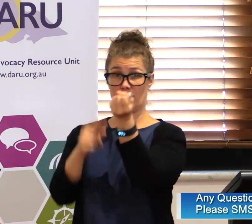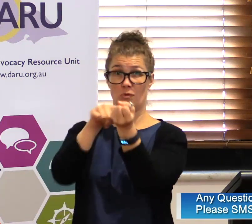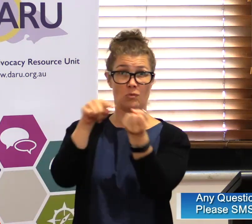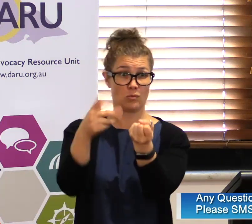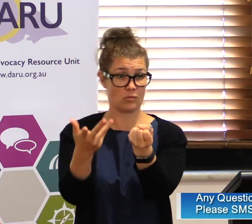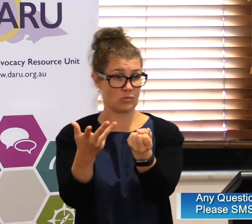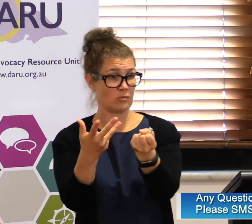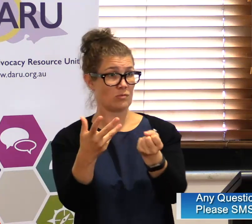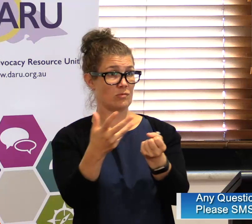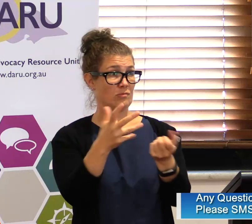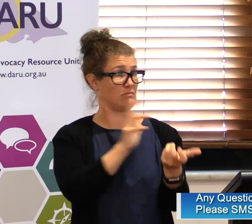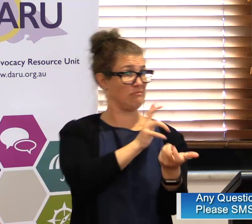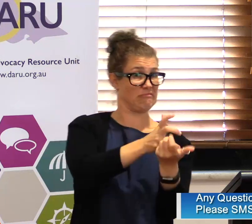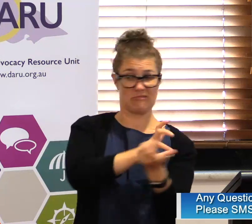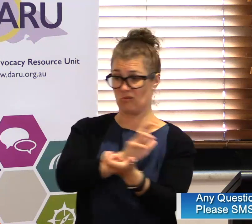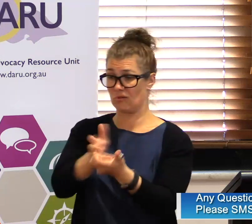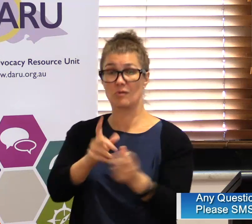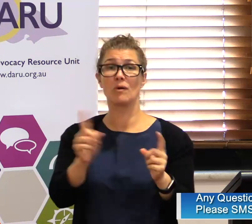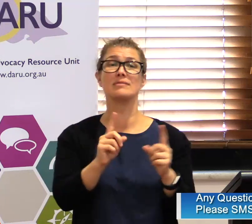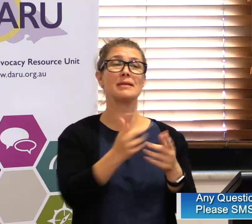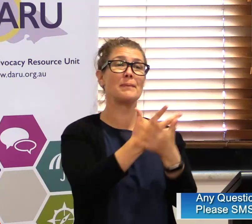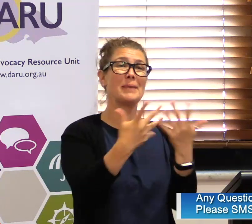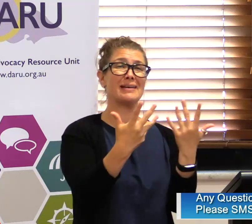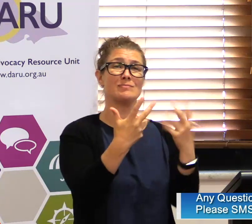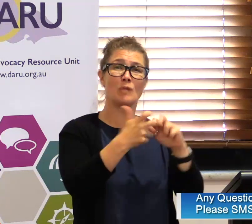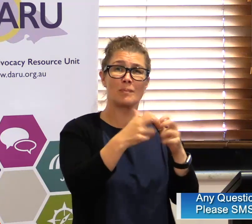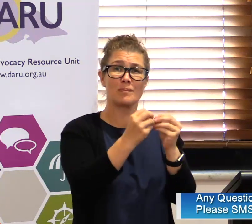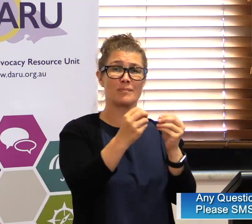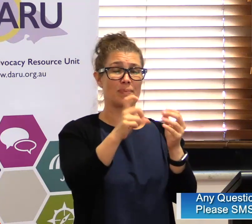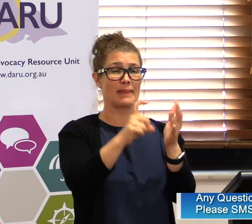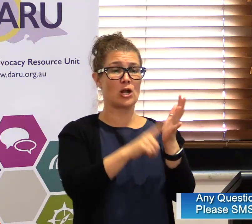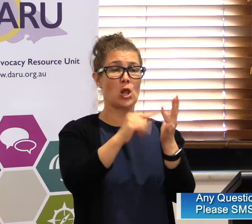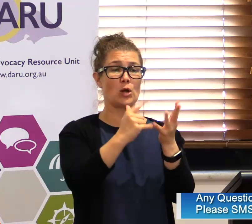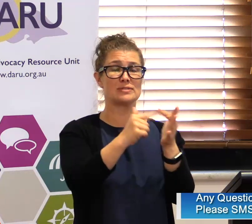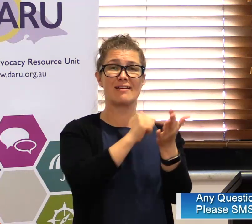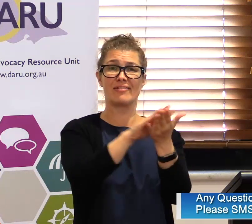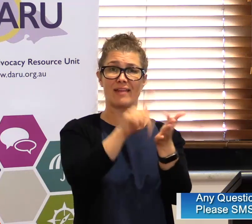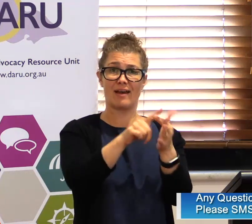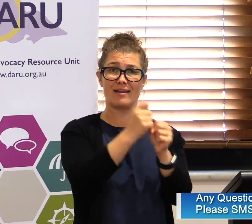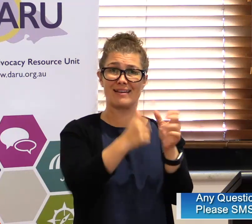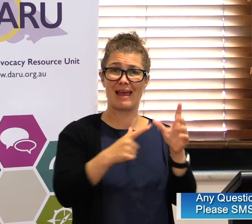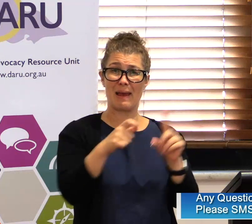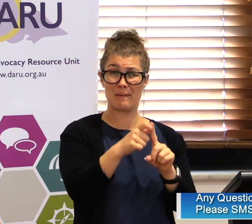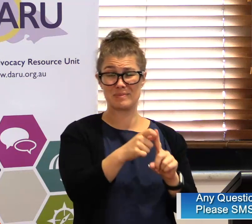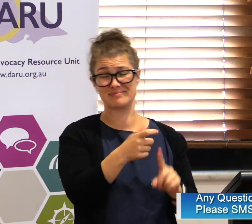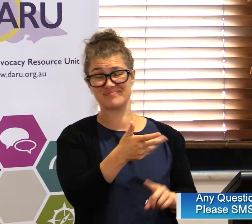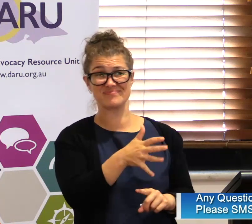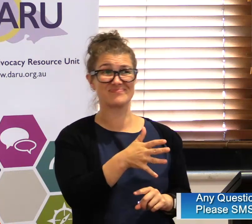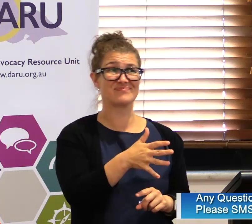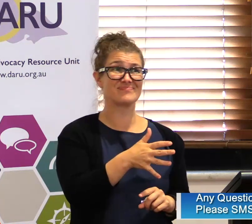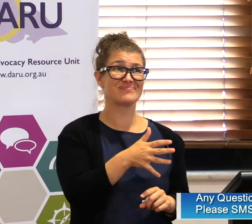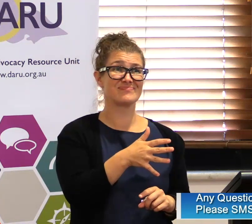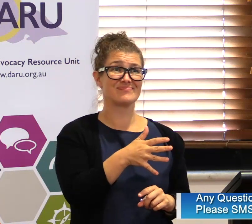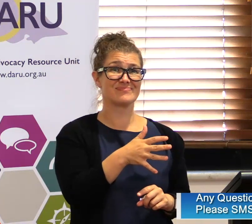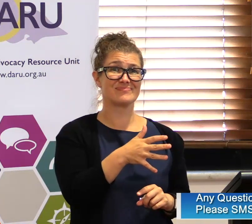the constant battle we're having with Close the Gap, it's, well, the issues for Aboriginal communities are that great. It's like we're in, and when we